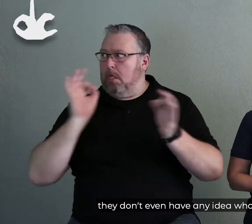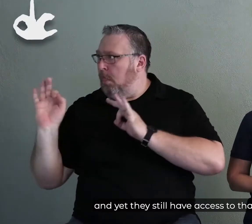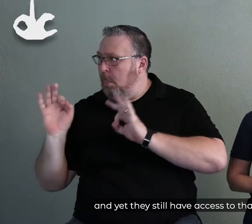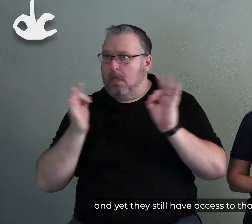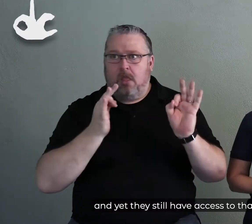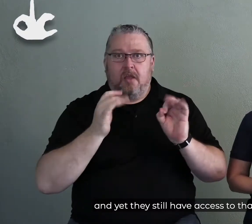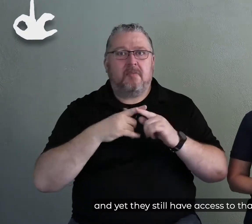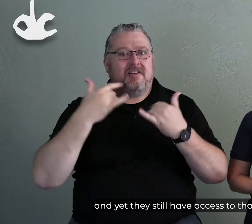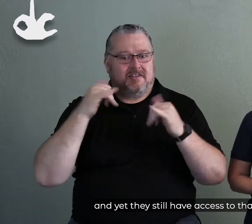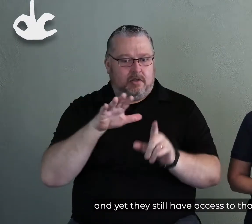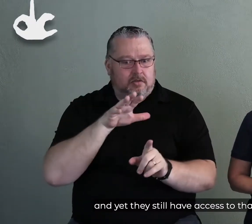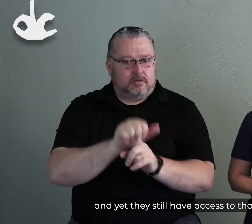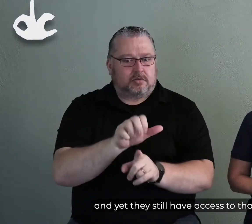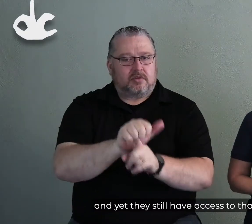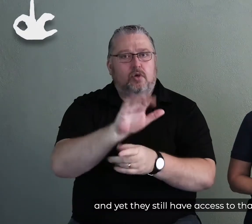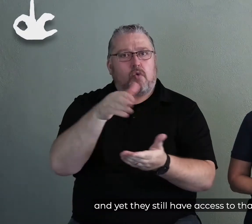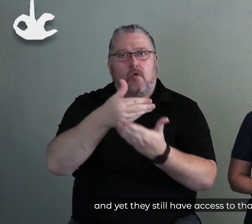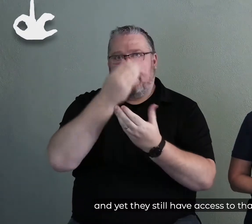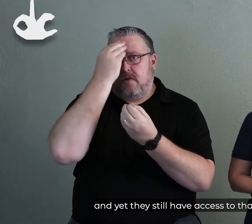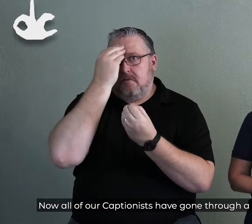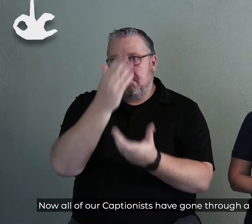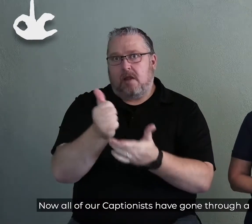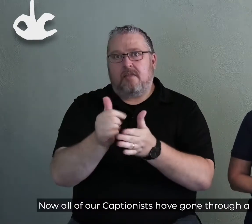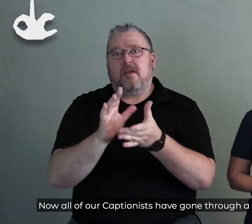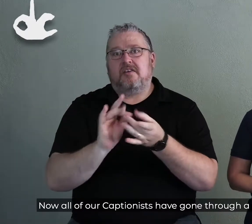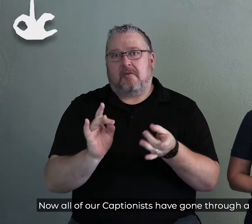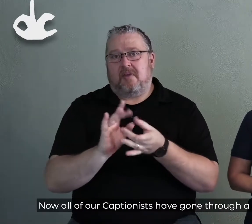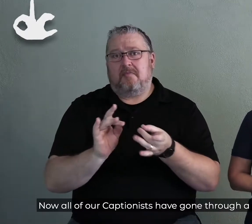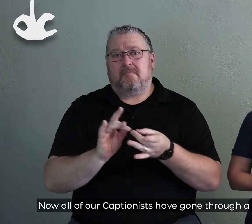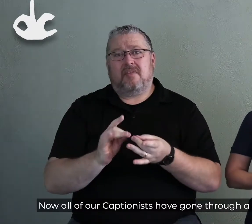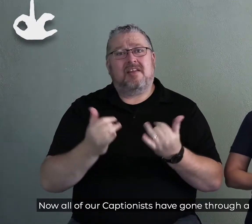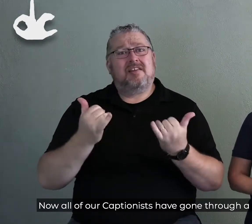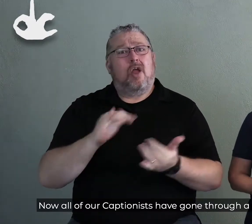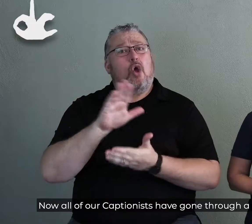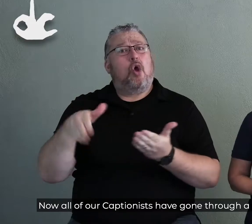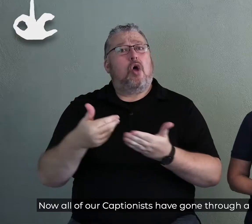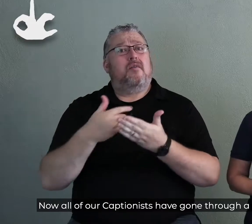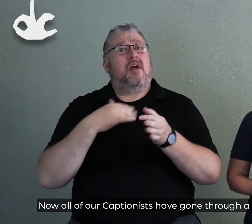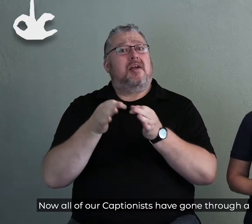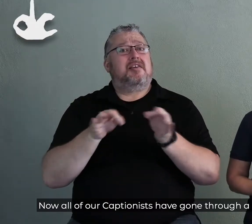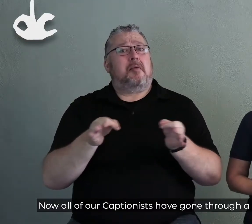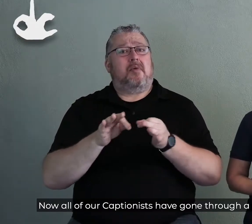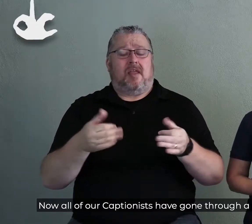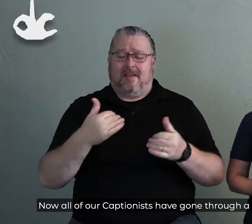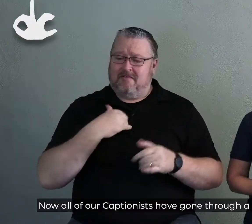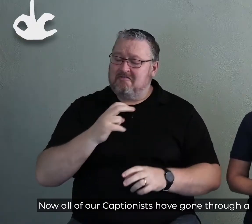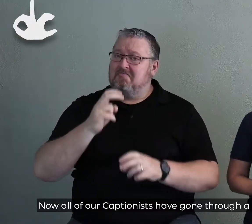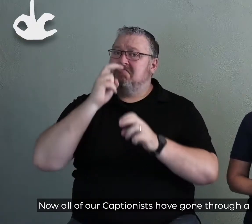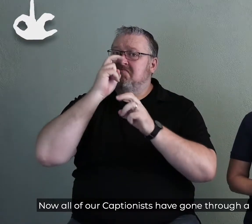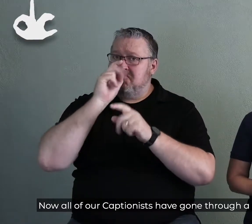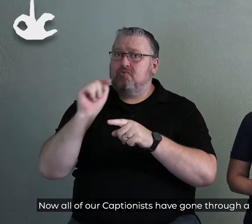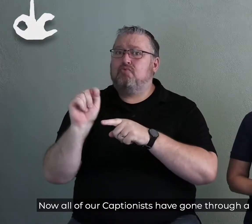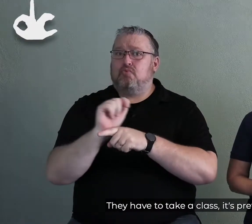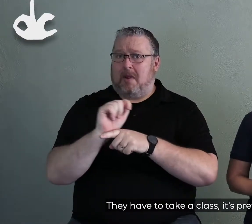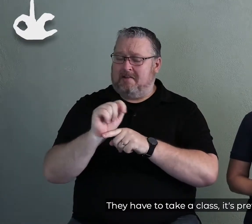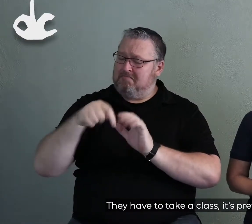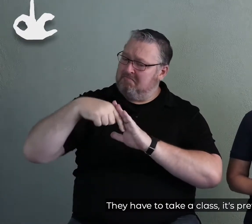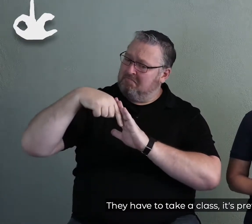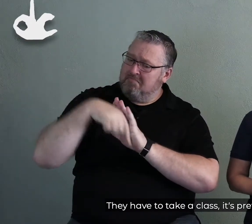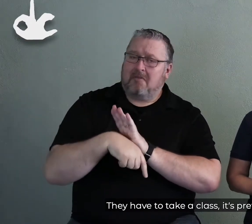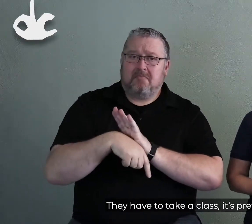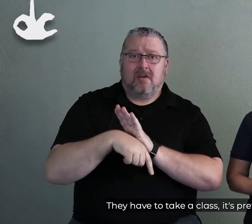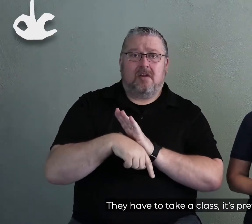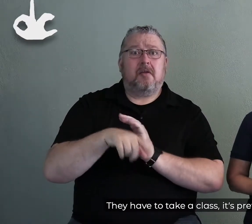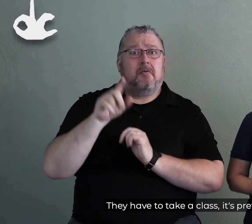speaking, and yet they still have access to that information. Now, all of our captionists have gone through a pretty rigorous amount of training.